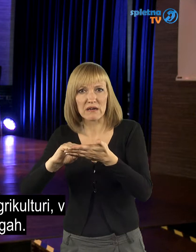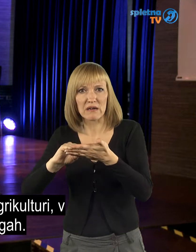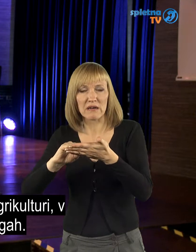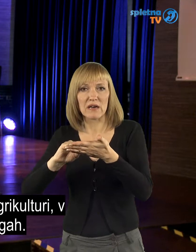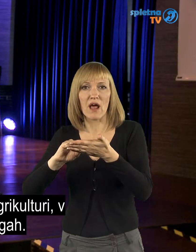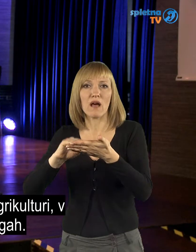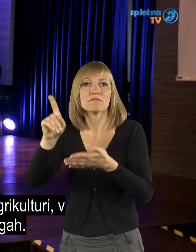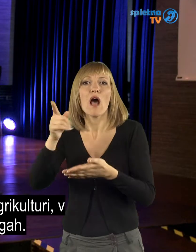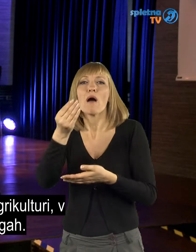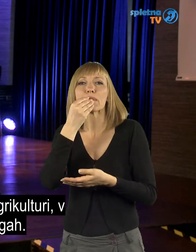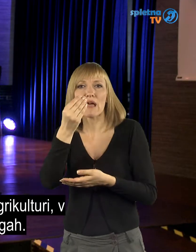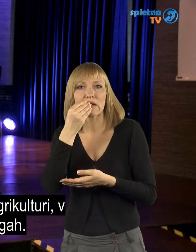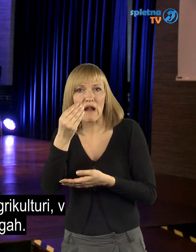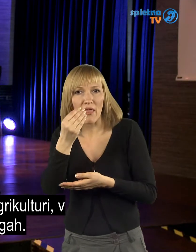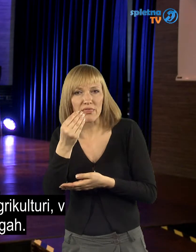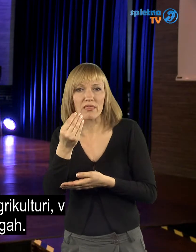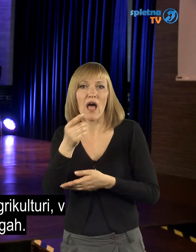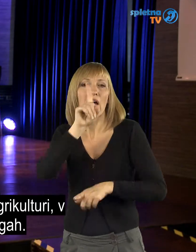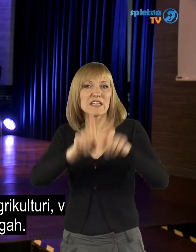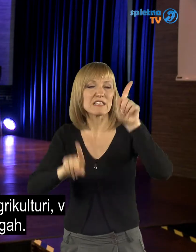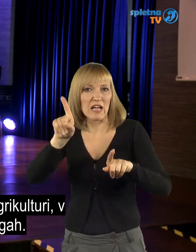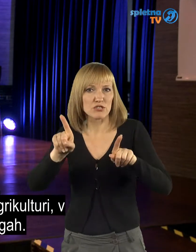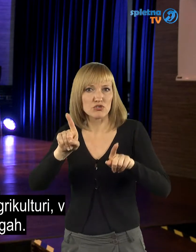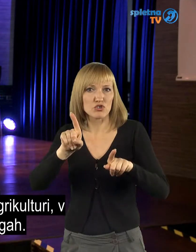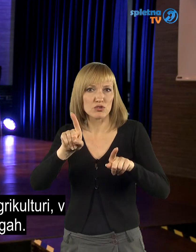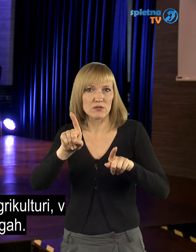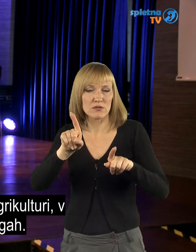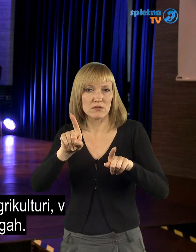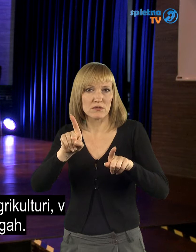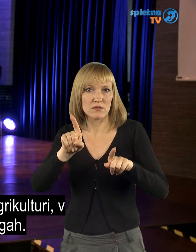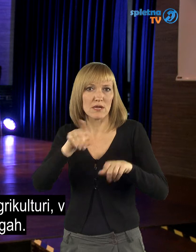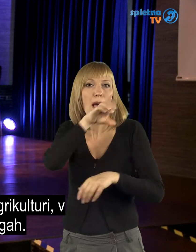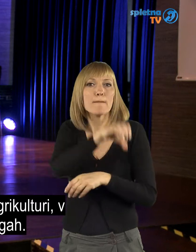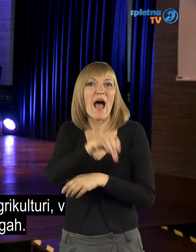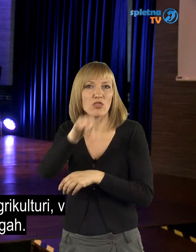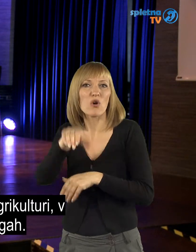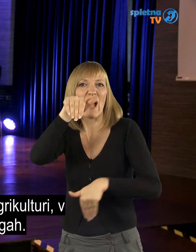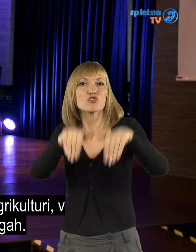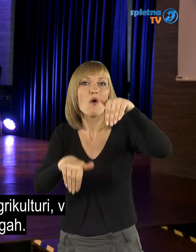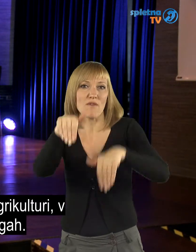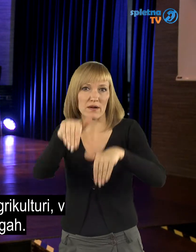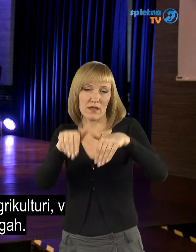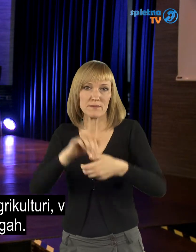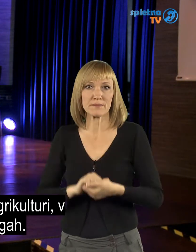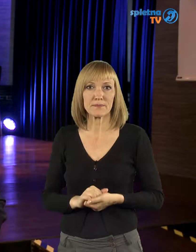but even in agriculture and many type of manufacturers.